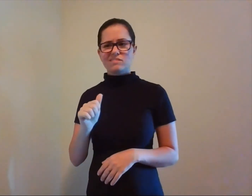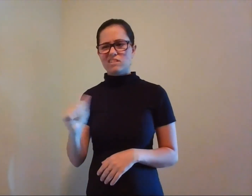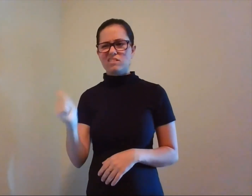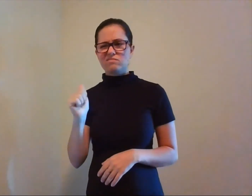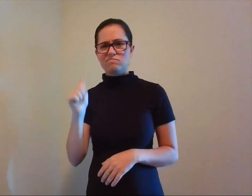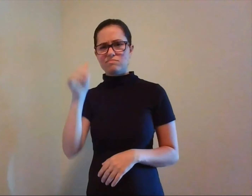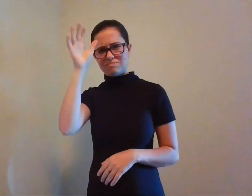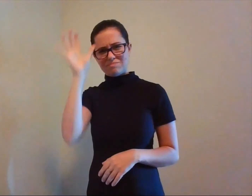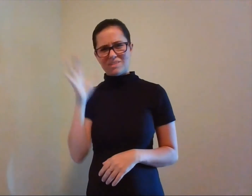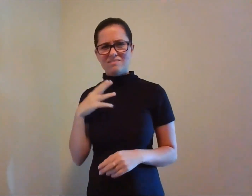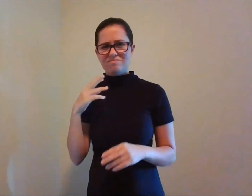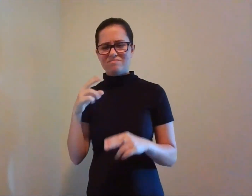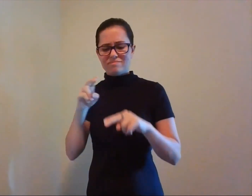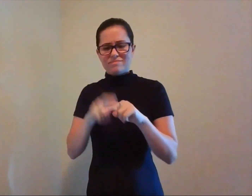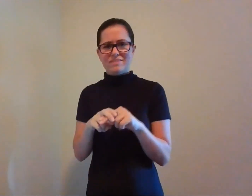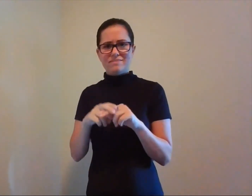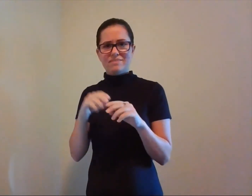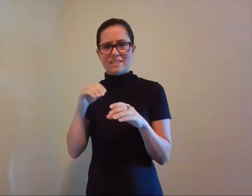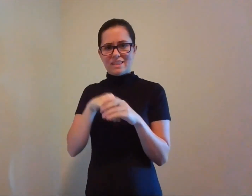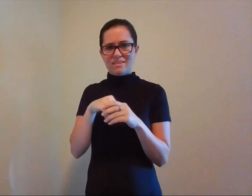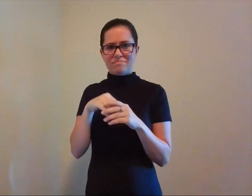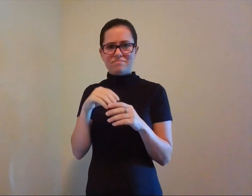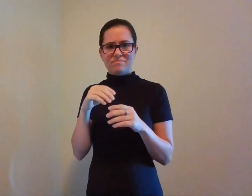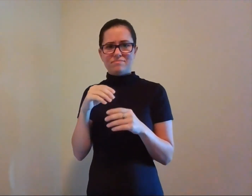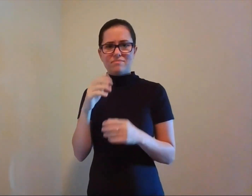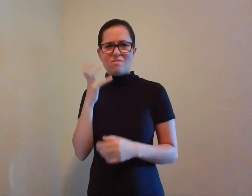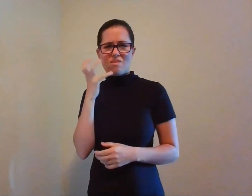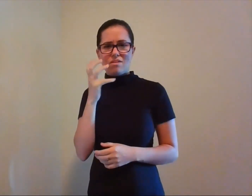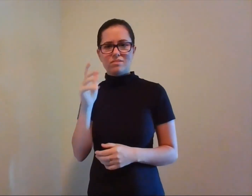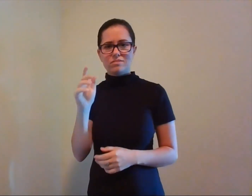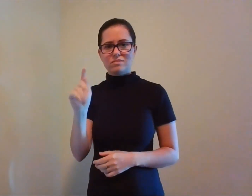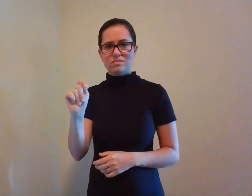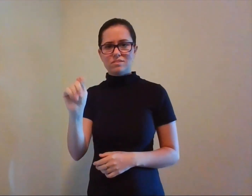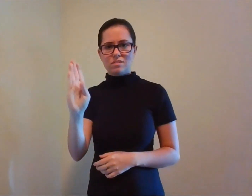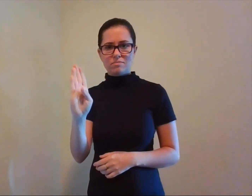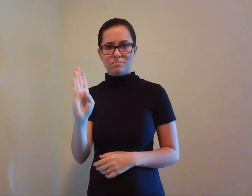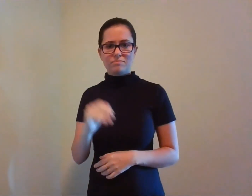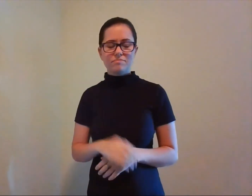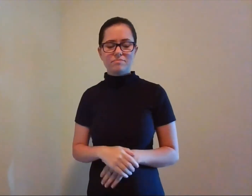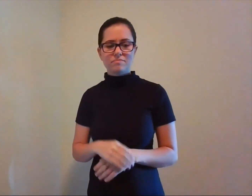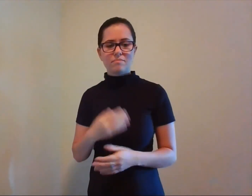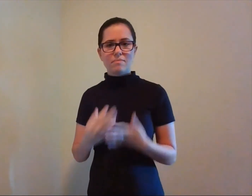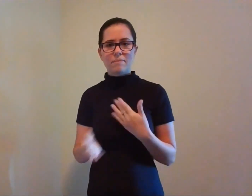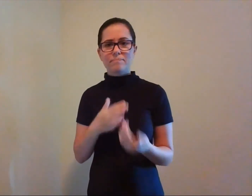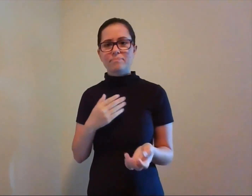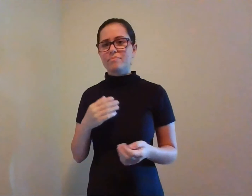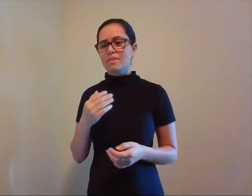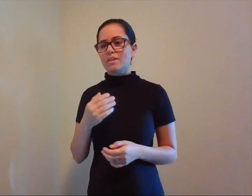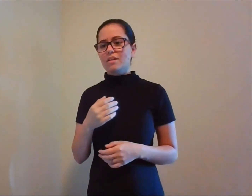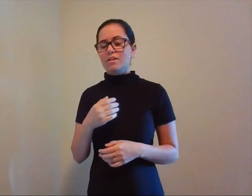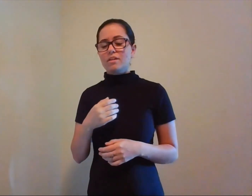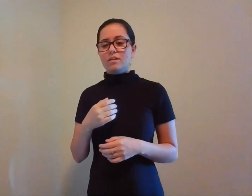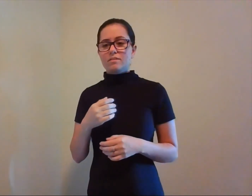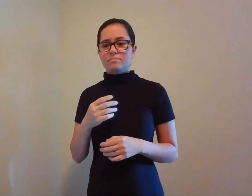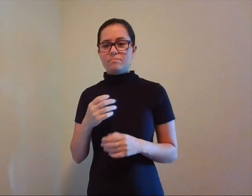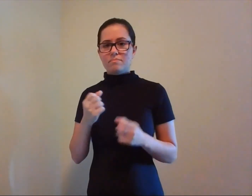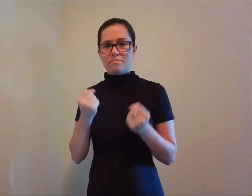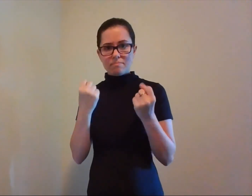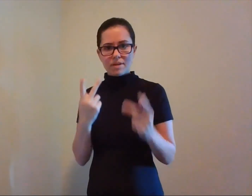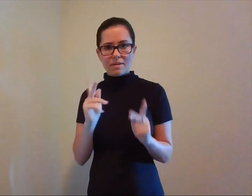pool. And I'm trying to get away from my kids. And I got all these freaking kids like playing games and yelling at each other and splashing. It's horrible. That's what happens at the family pool. That's why there's an adults only